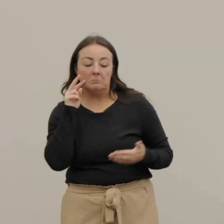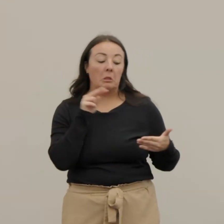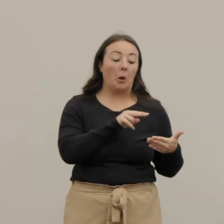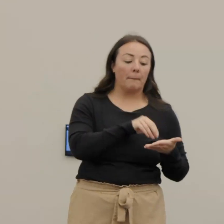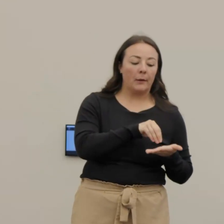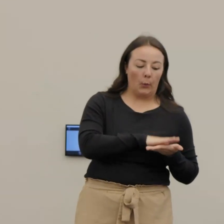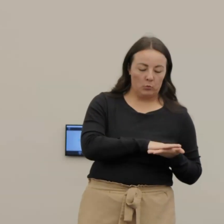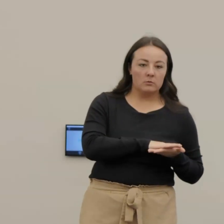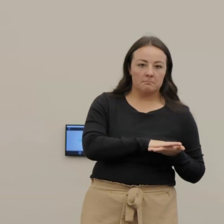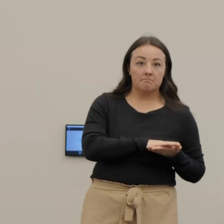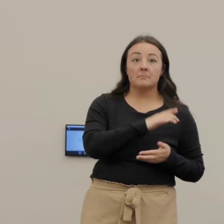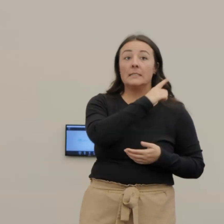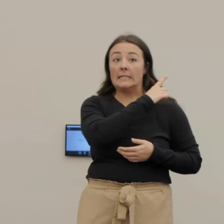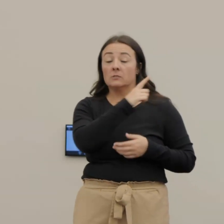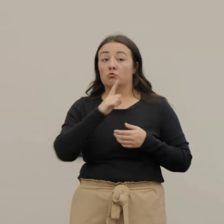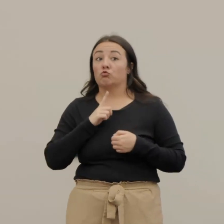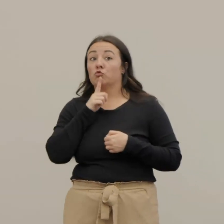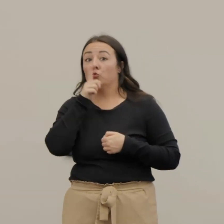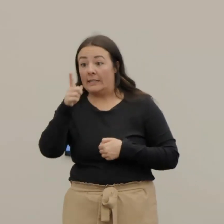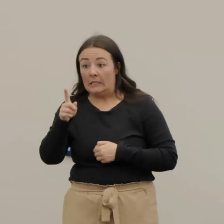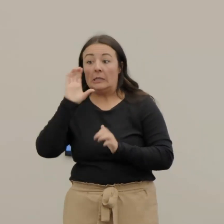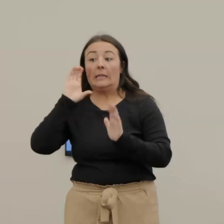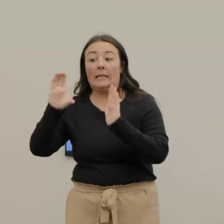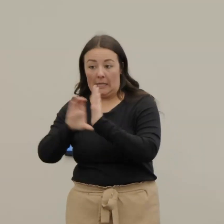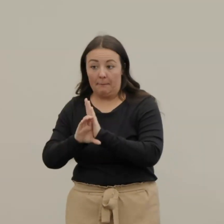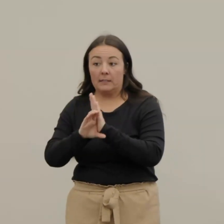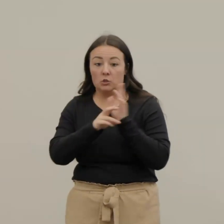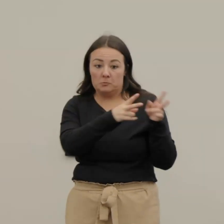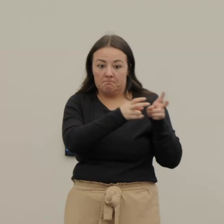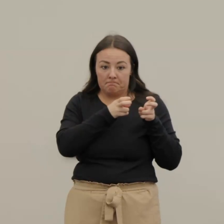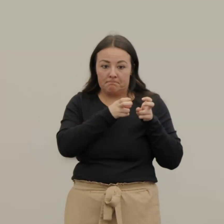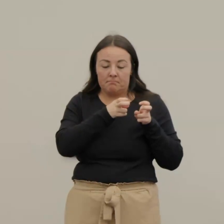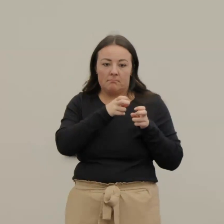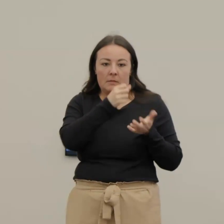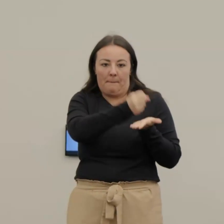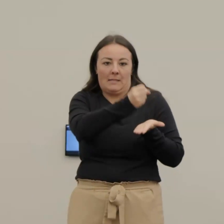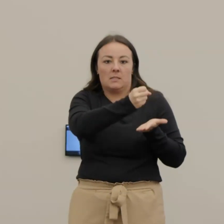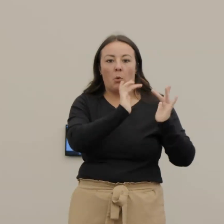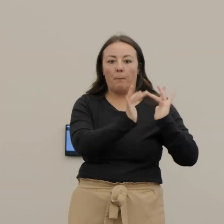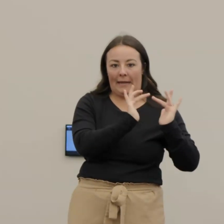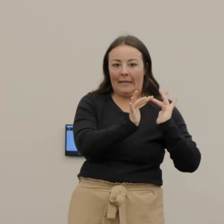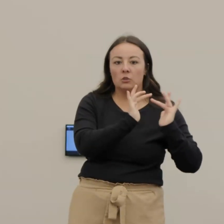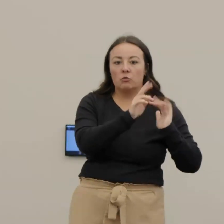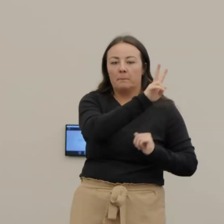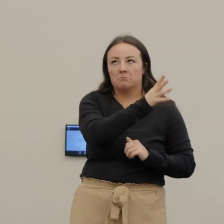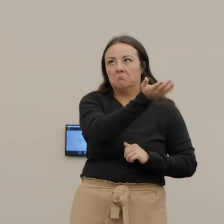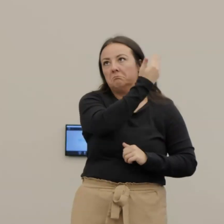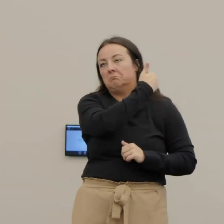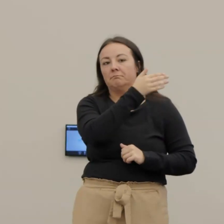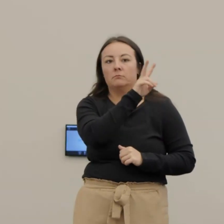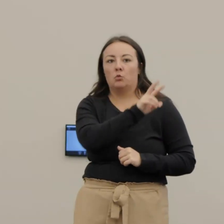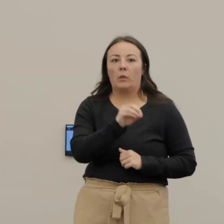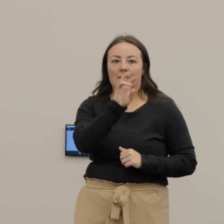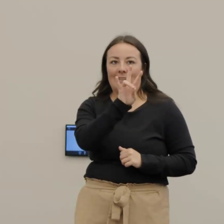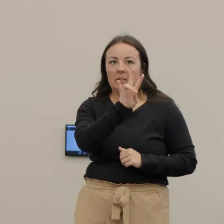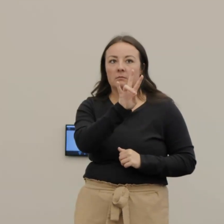This is a real image of the passport page from 2007. I used the Wayback Machine